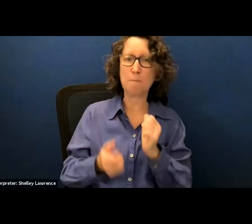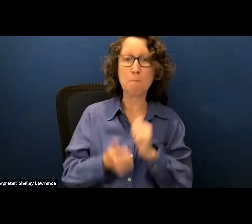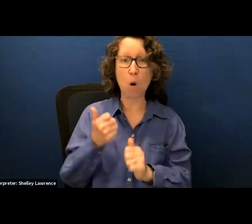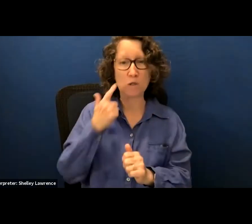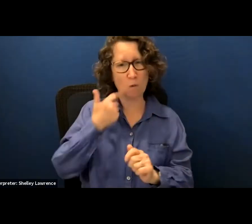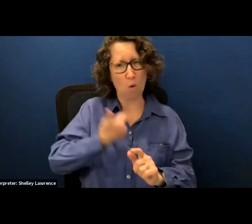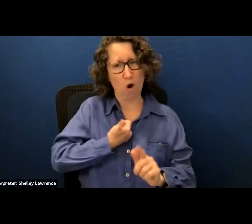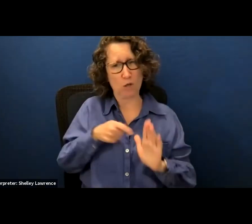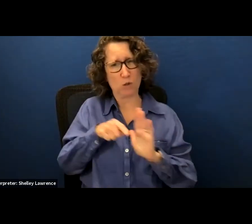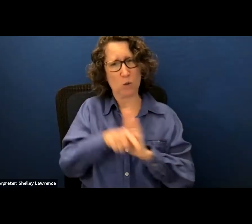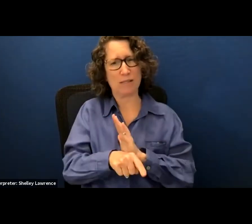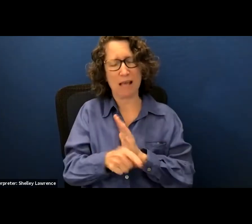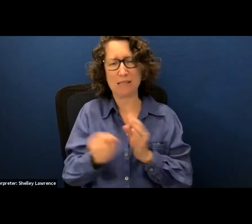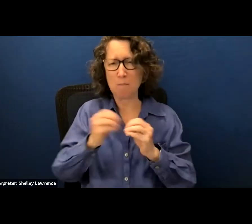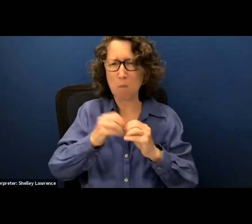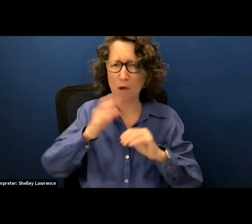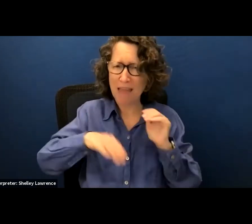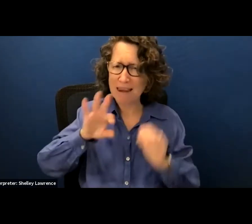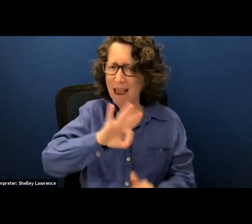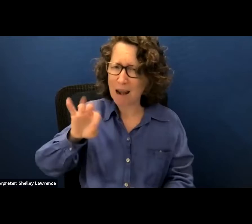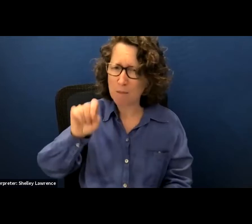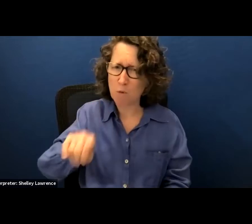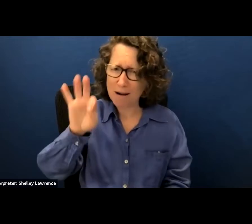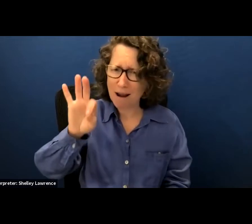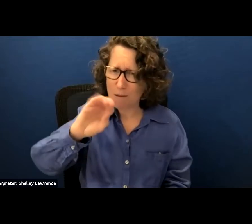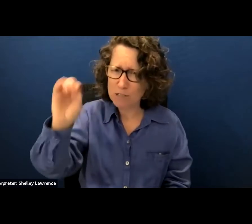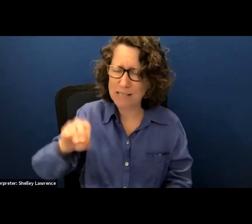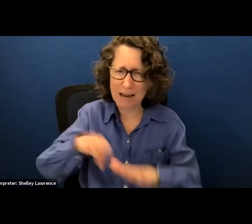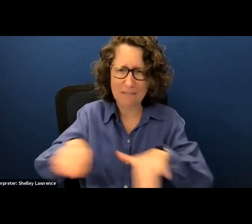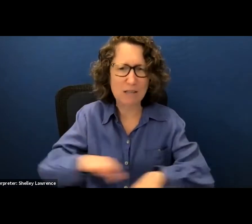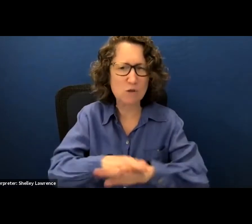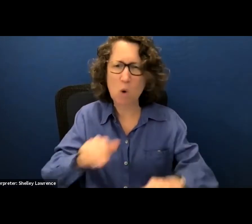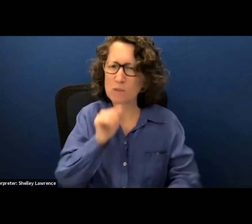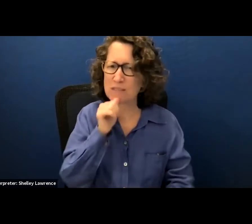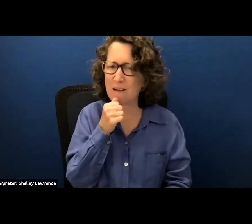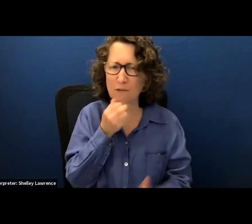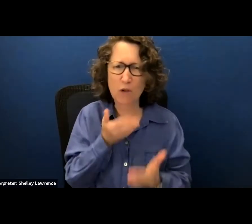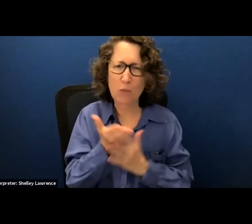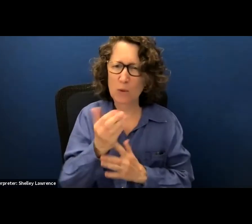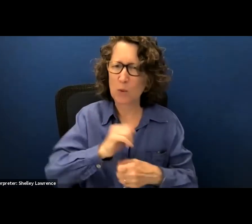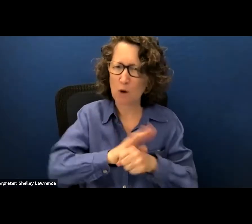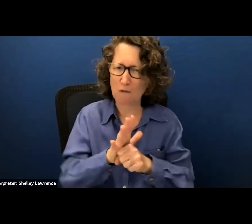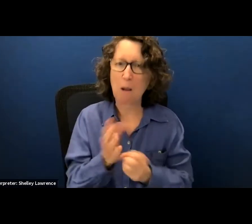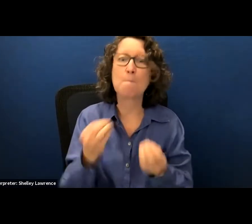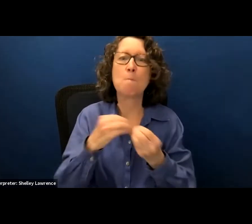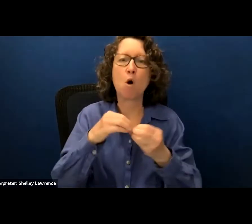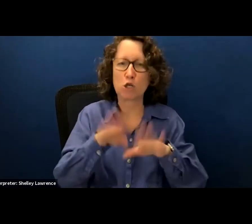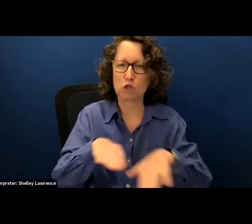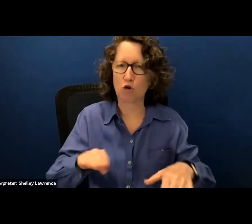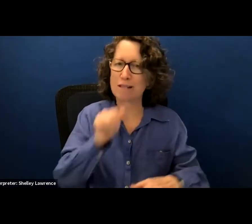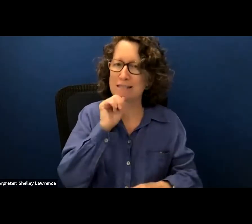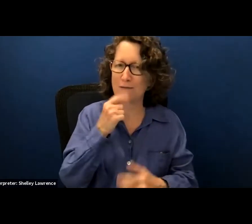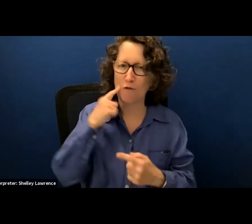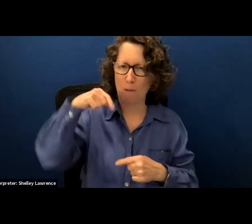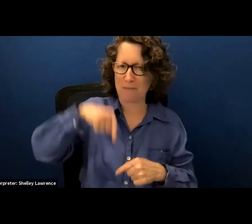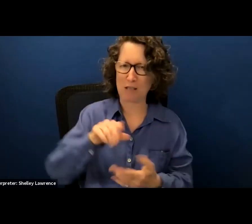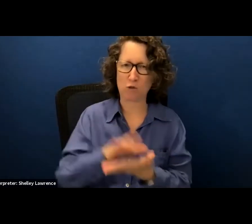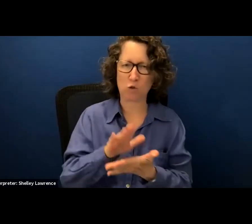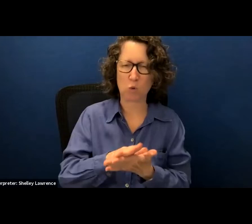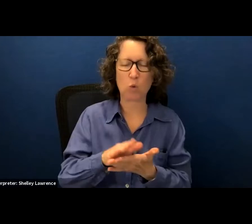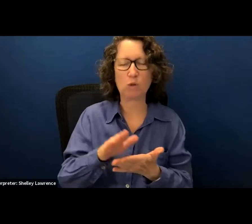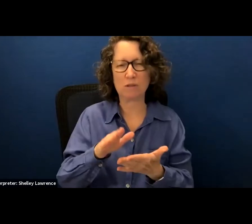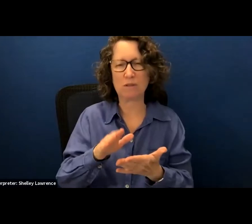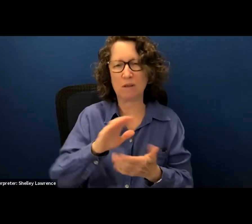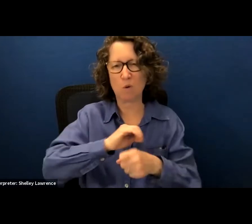suicides. More than 99.99% of kids don't suffer from COVID, but many more children suffer from this school's COVID